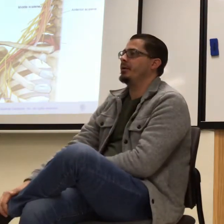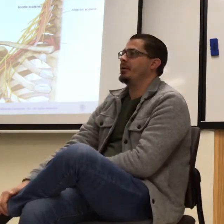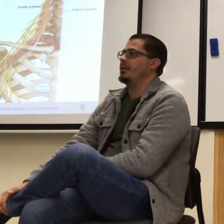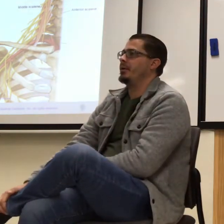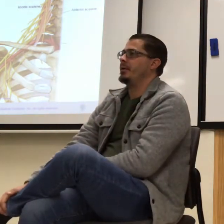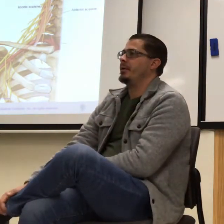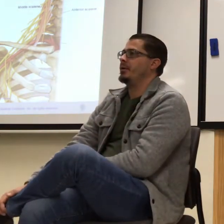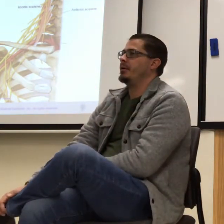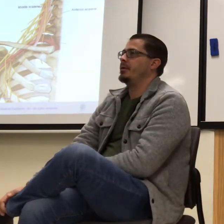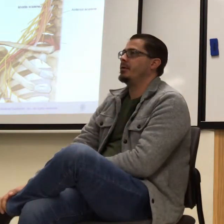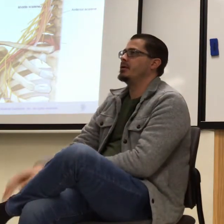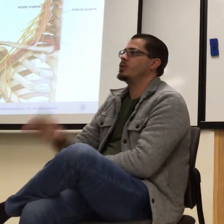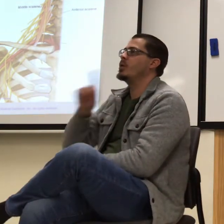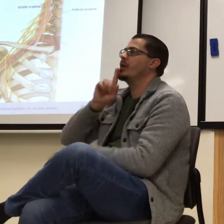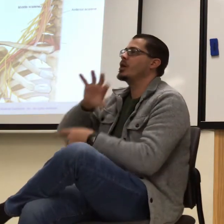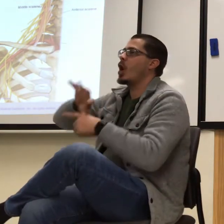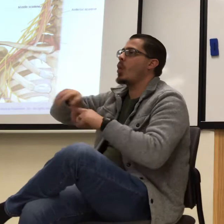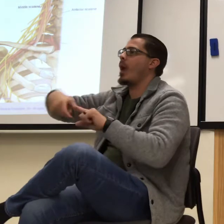around the artery.